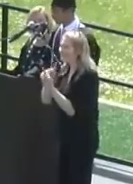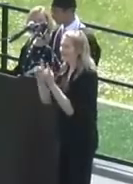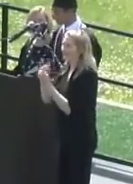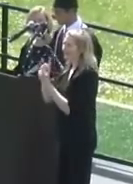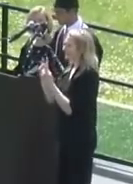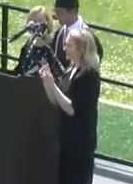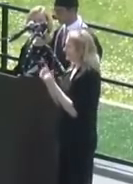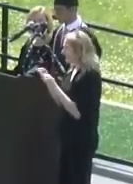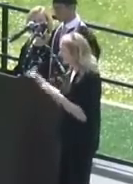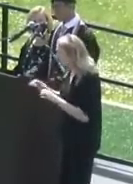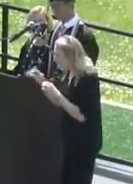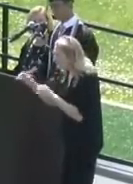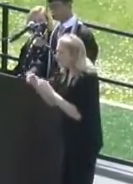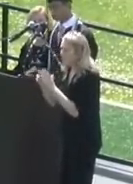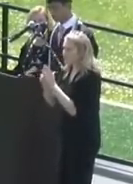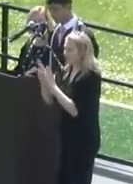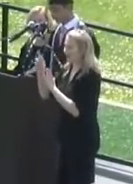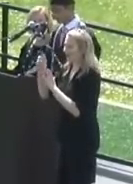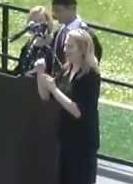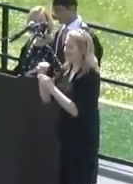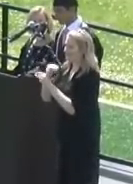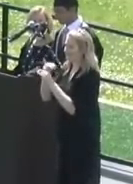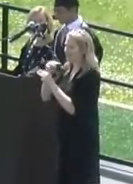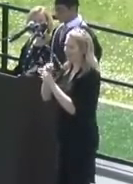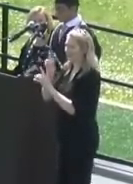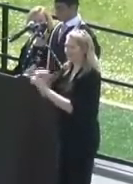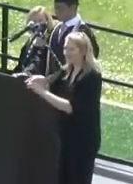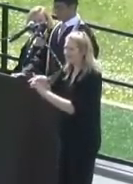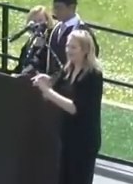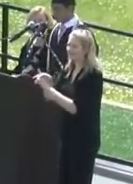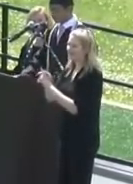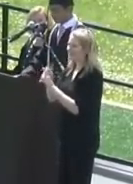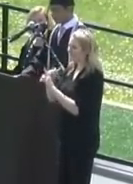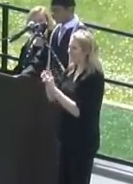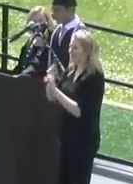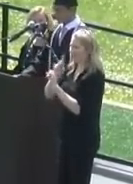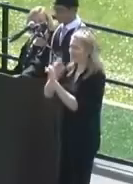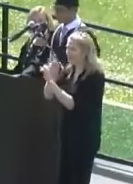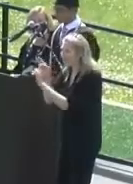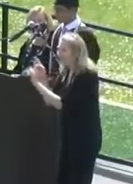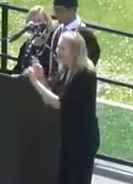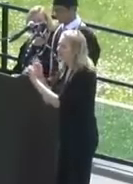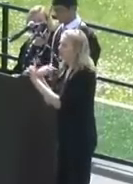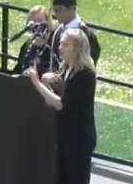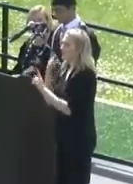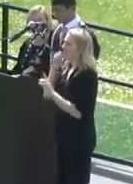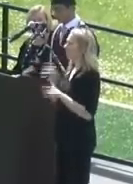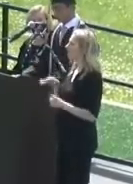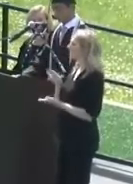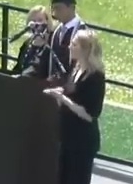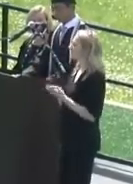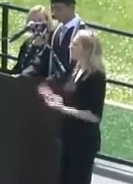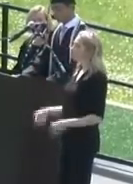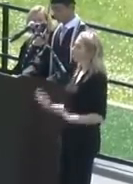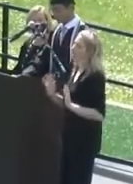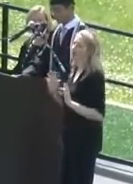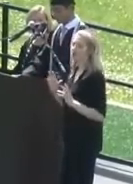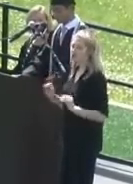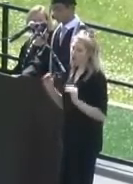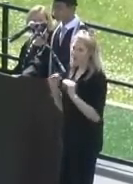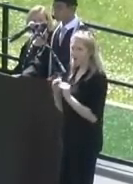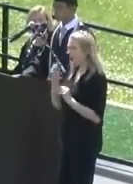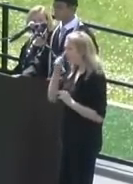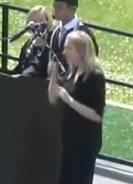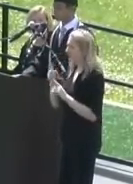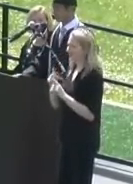math assignments and meet reading benchmarks. While at the time it seemed like school was a drag, we realized how much we missed